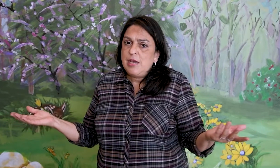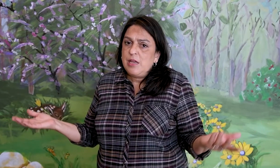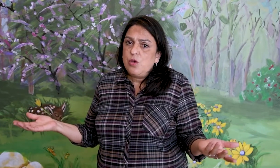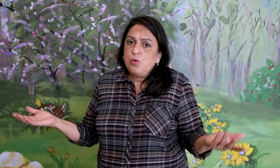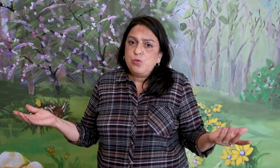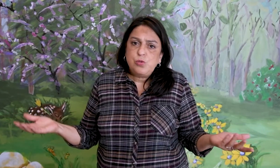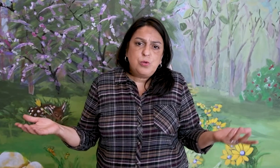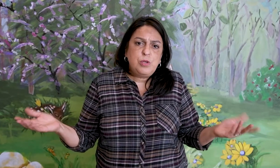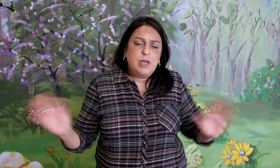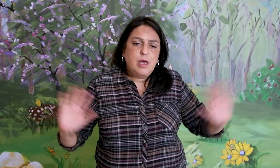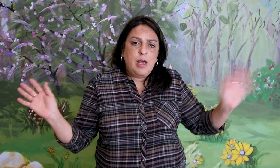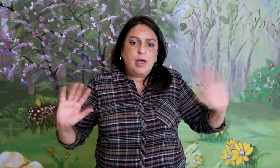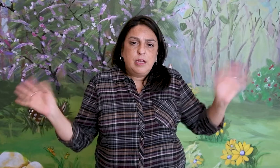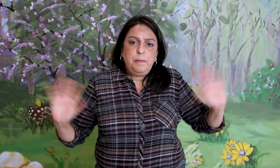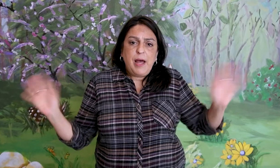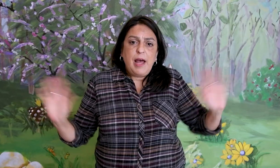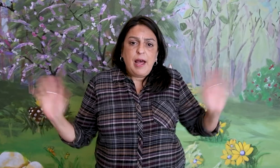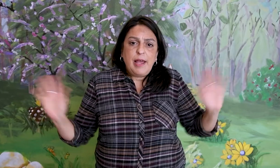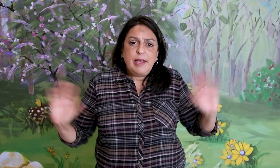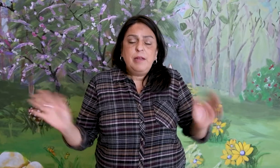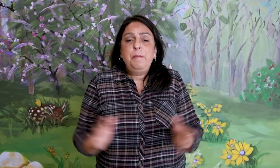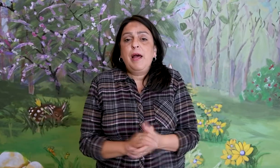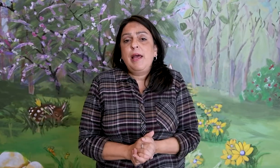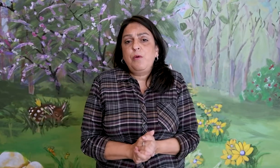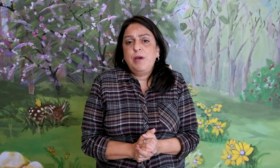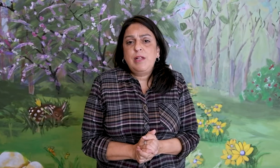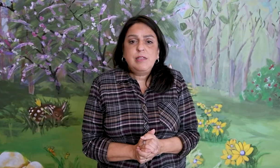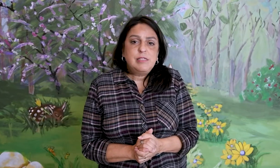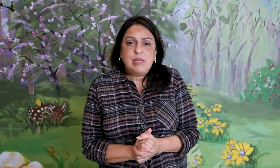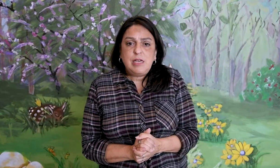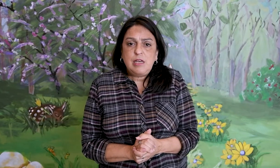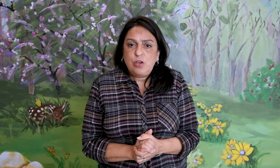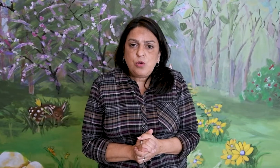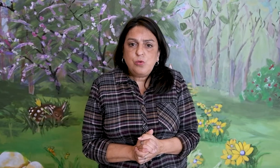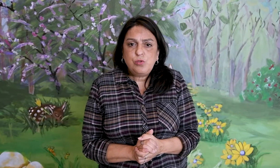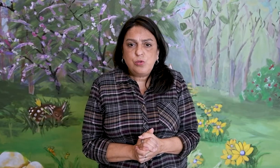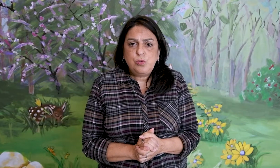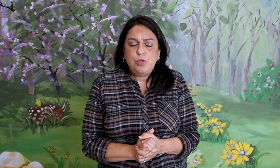you soon. Goodbye, goodbye. We'll see you soon